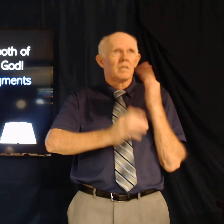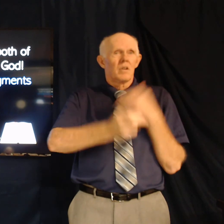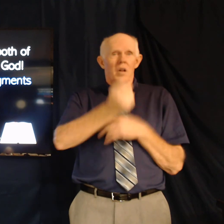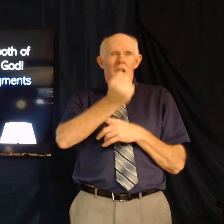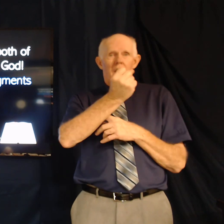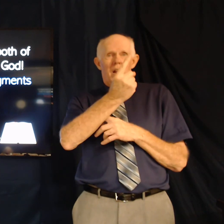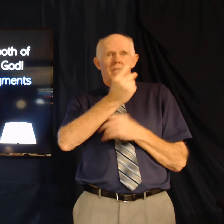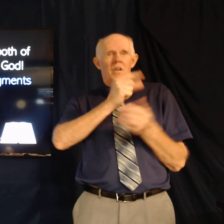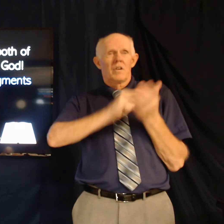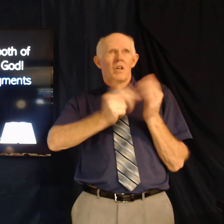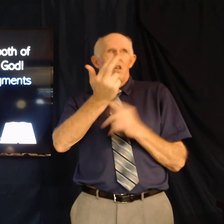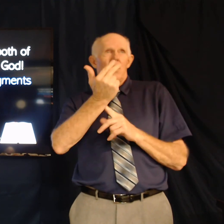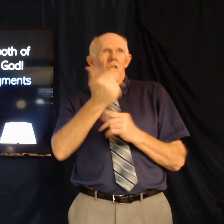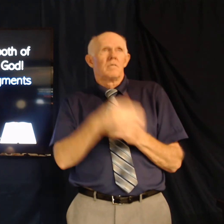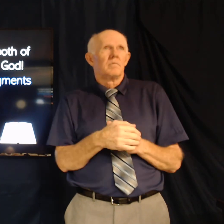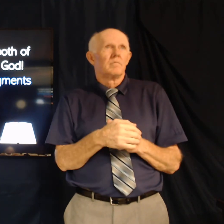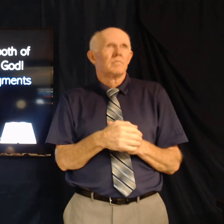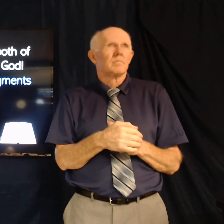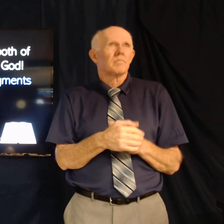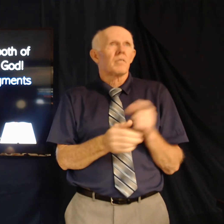In Romans 11:33,